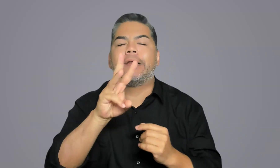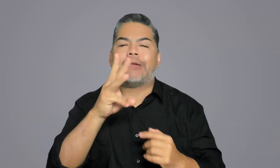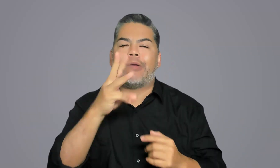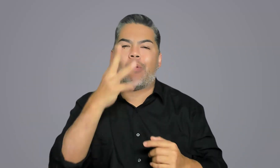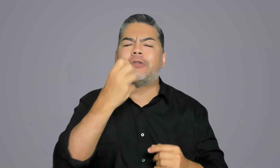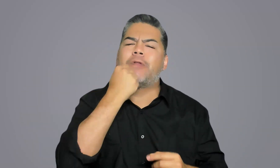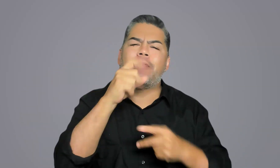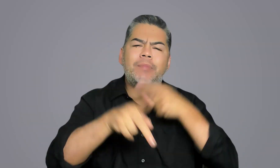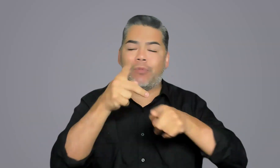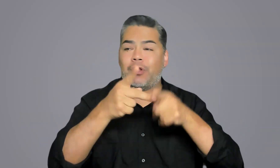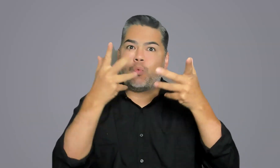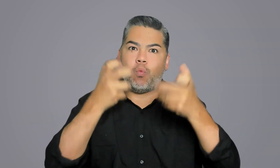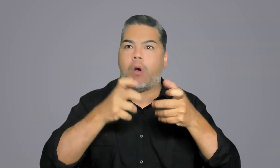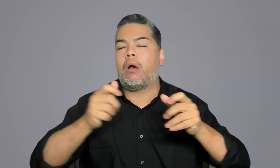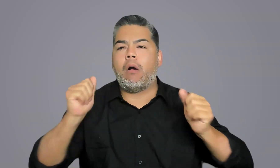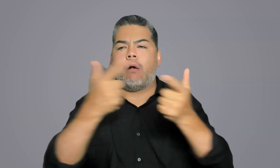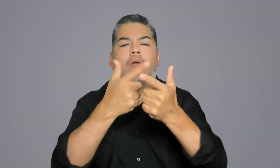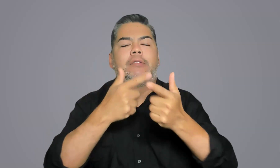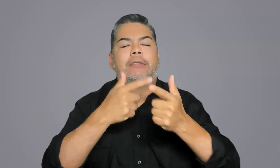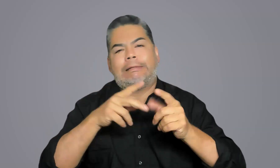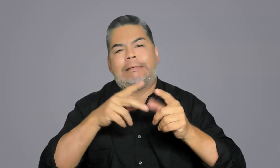why we do document accessibility.